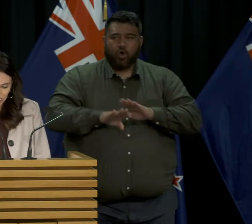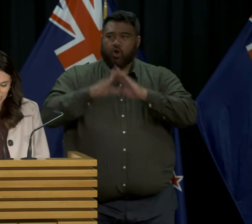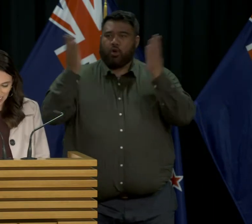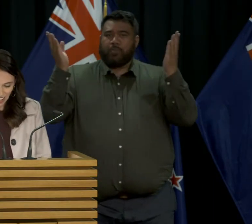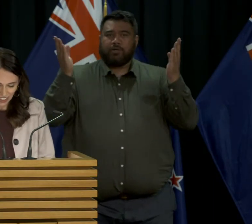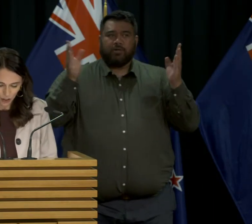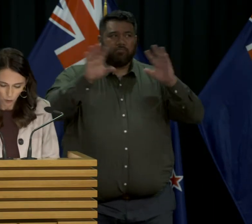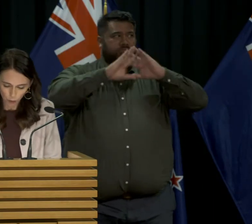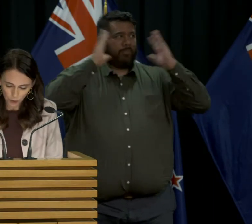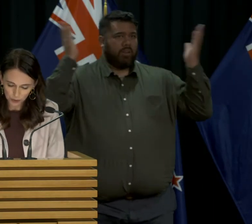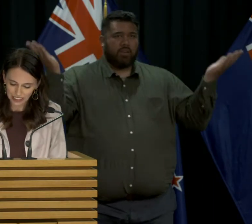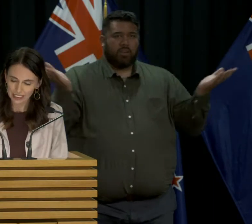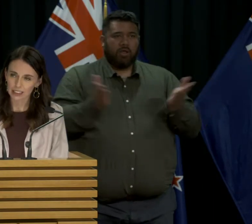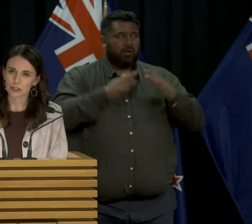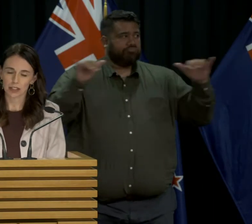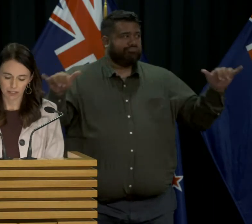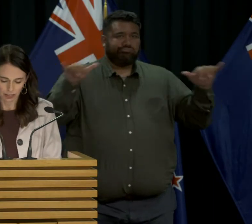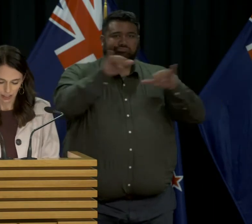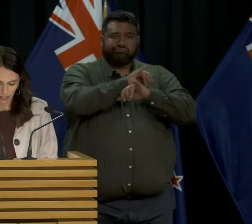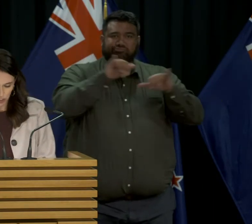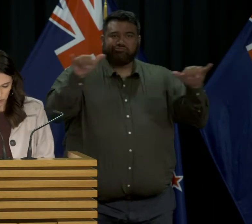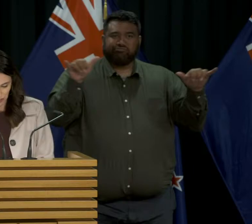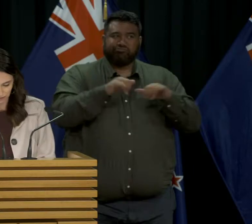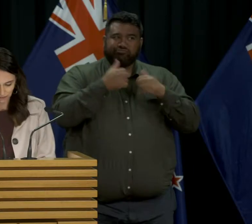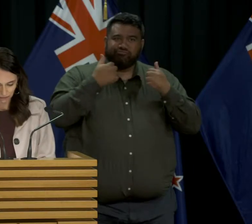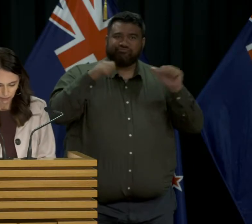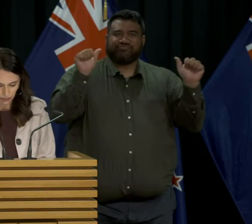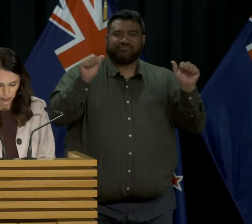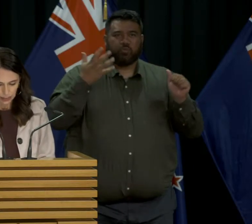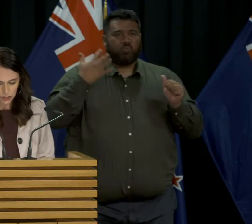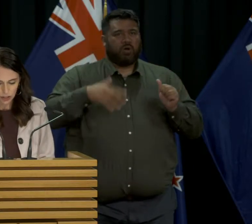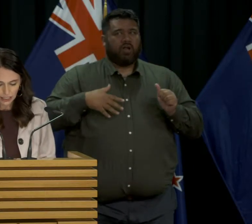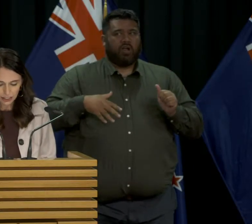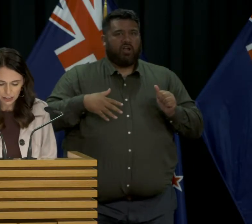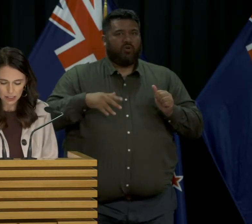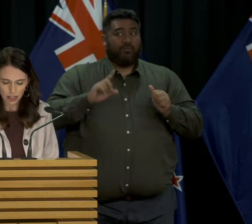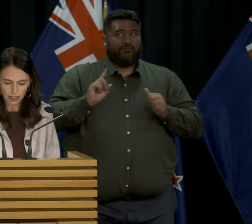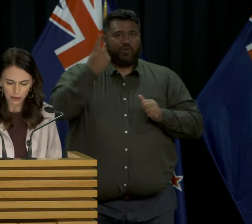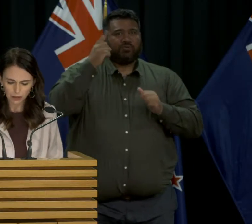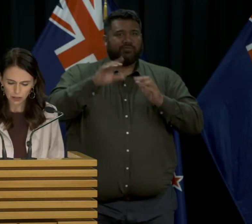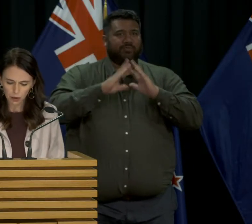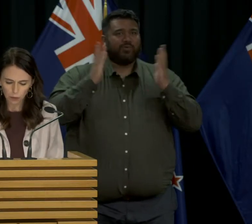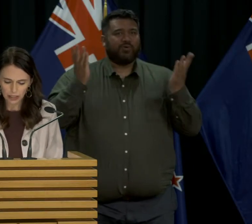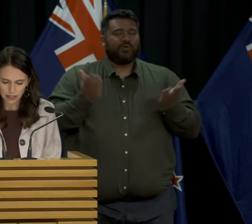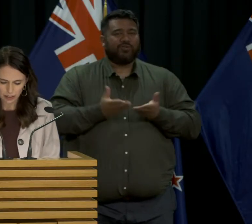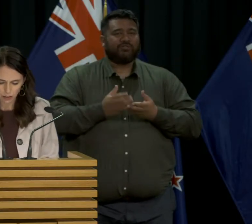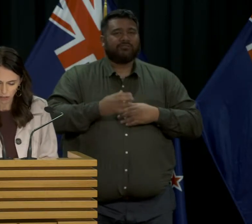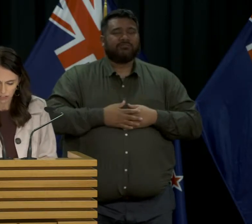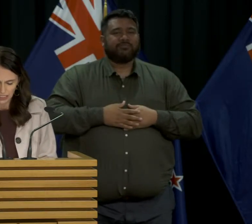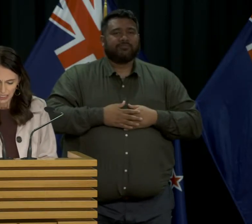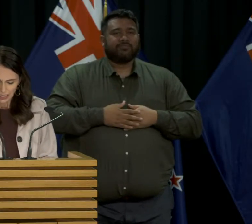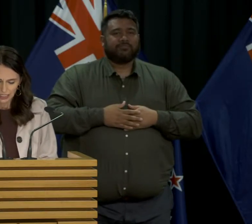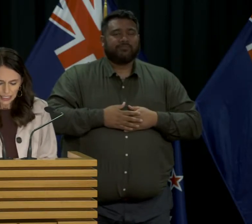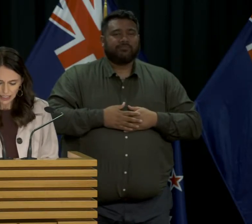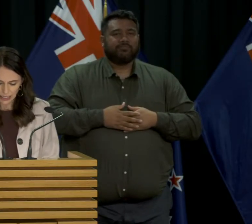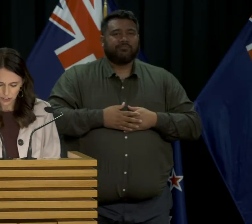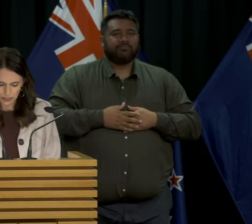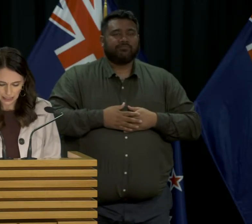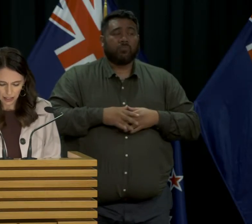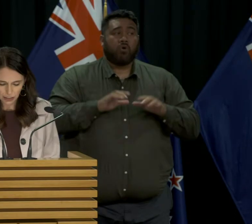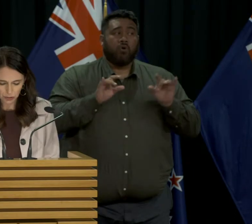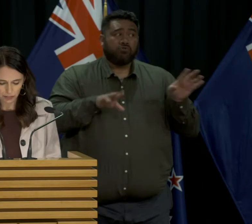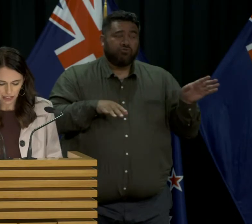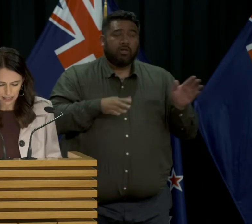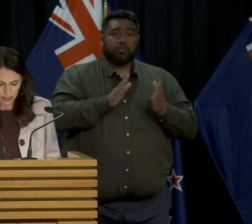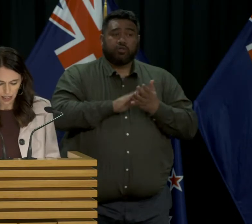in what is a world-leading travel arrangement. Australia aside, we're not aware of any other